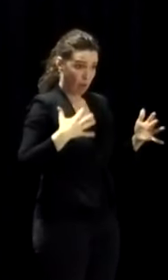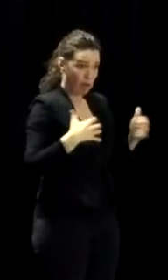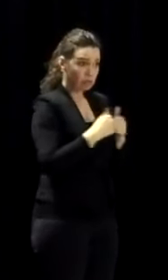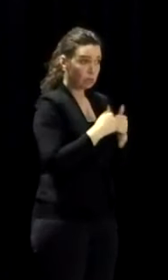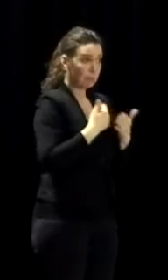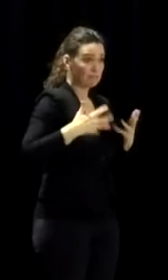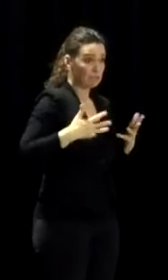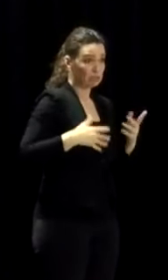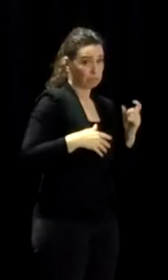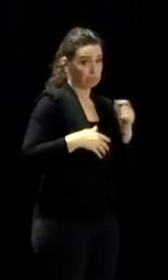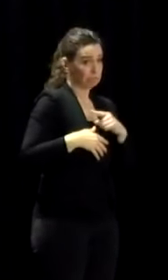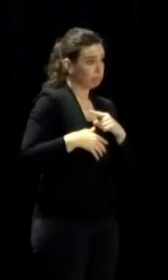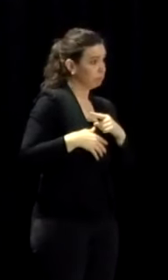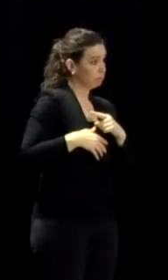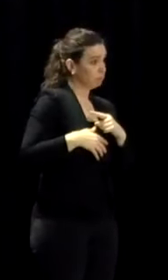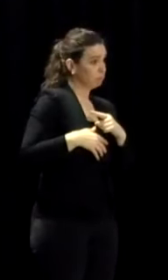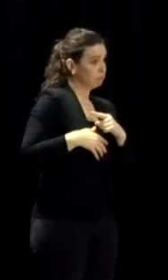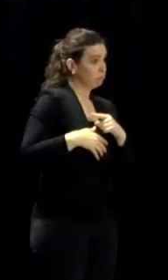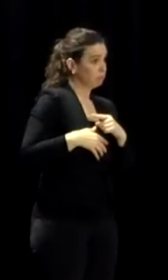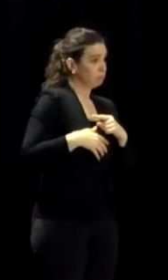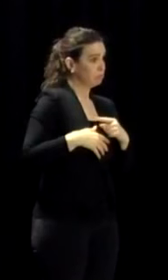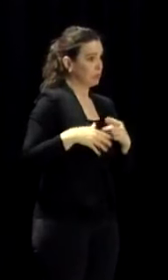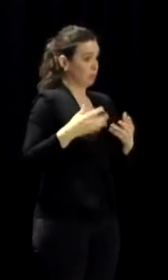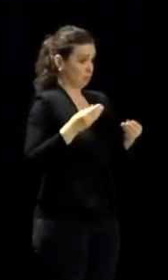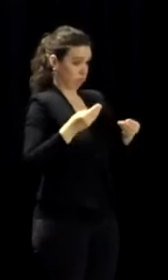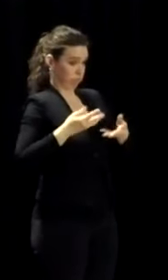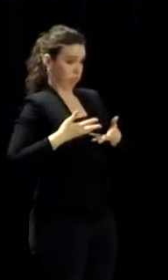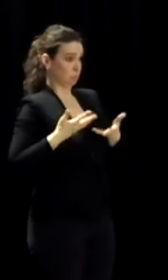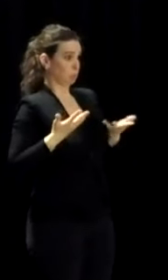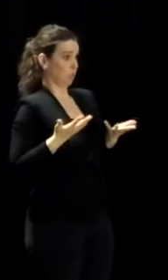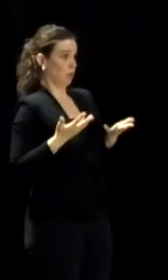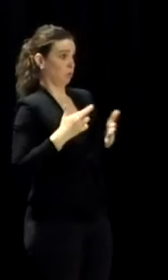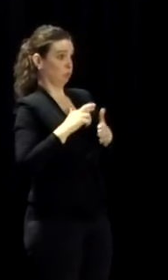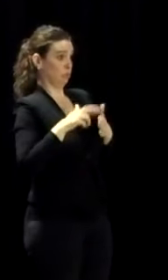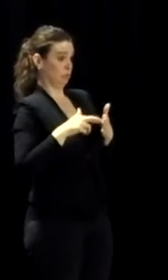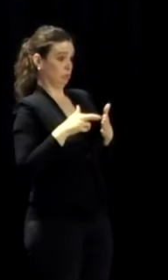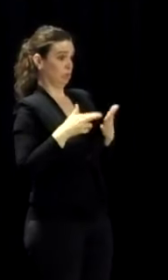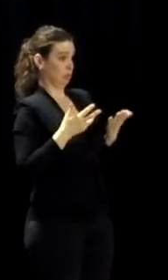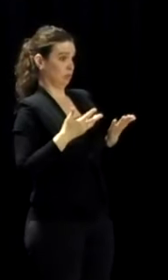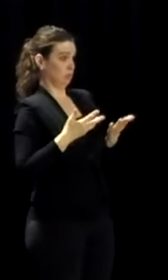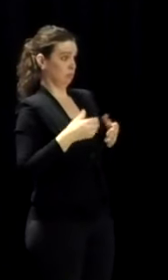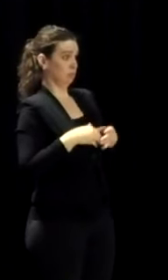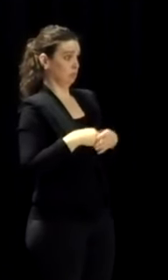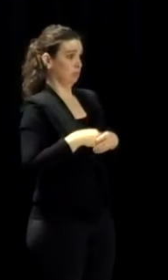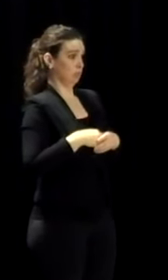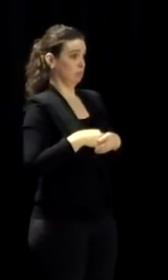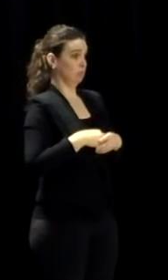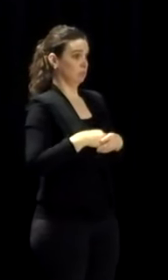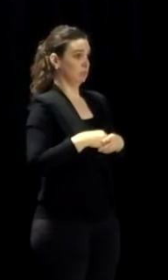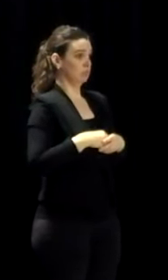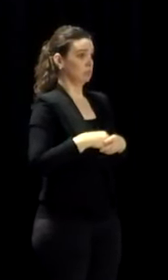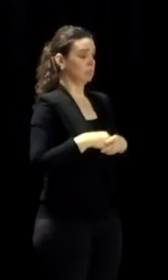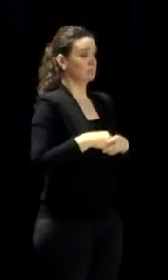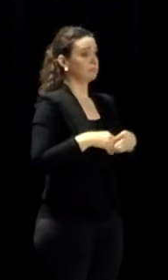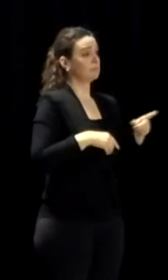back later today, is what we've been told. And the community health center will continue testing through the weekend? Yep. And